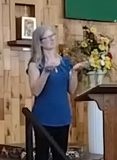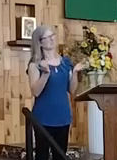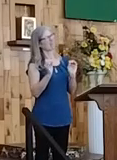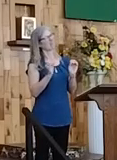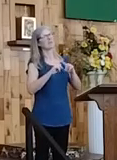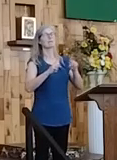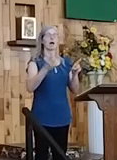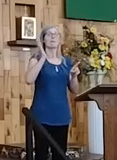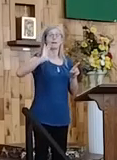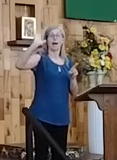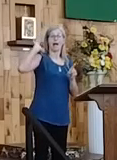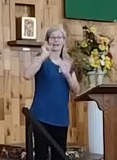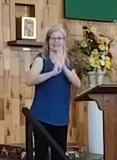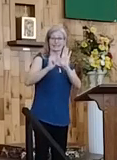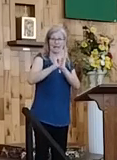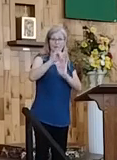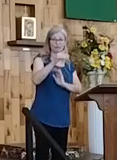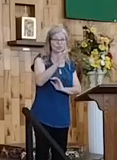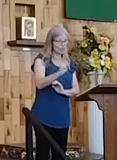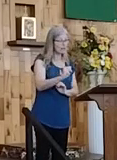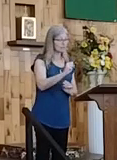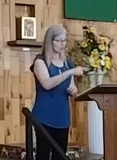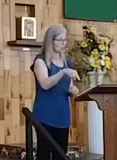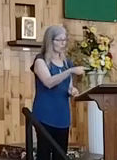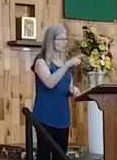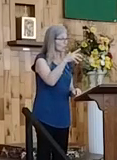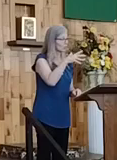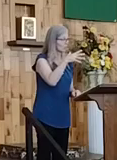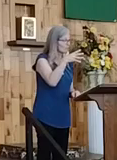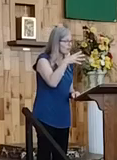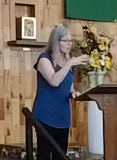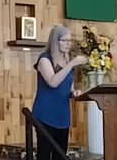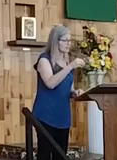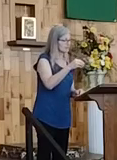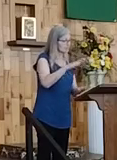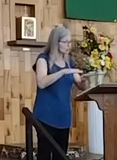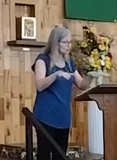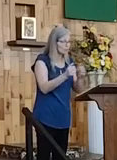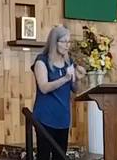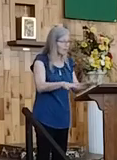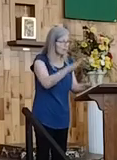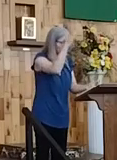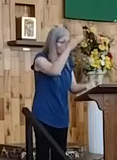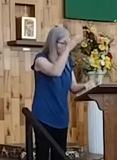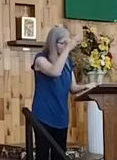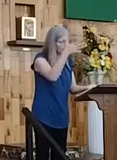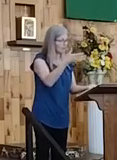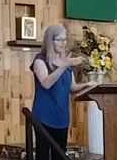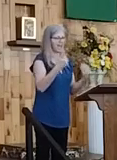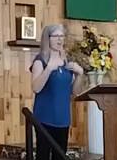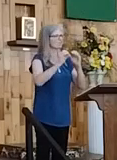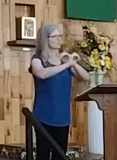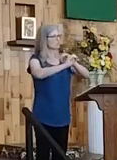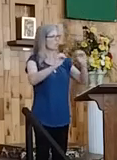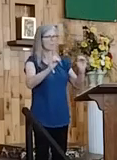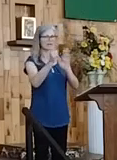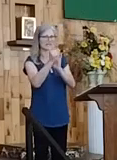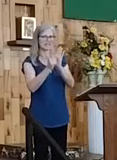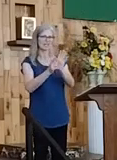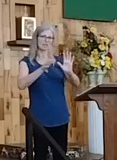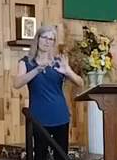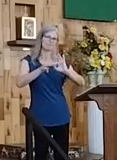James, widows and orphans had no one who were legally bound to